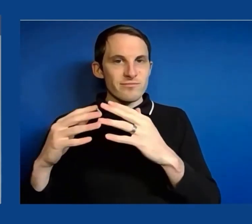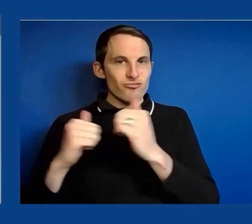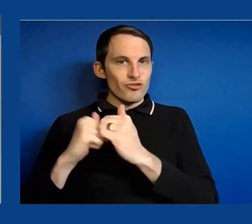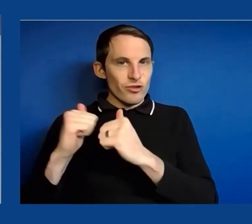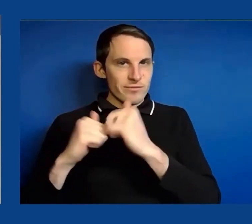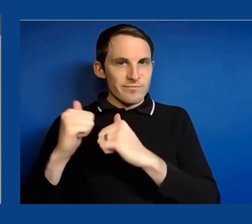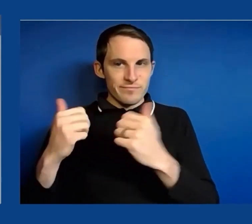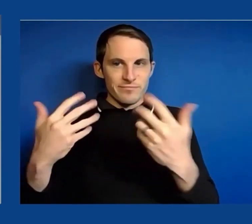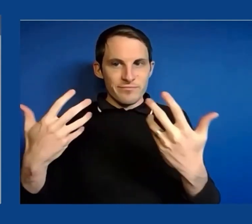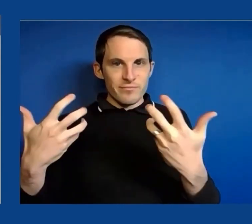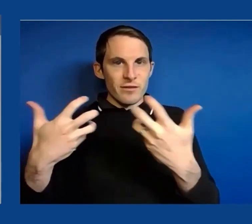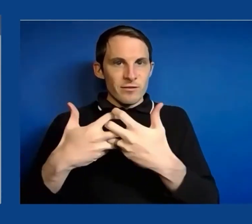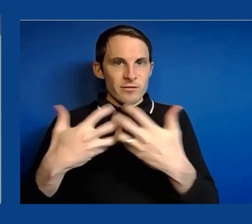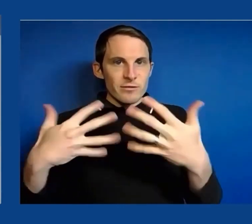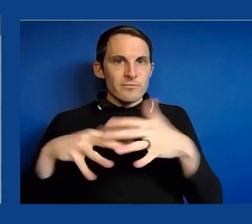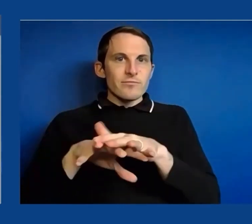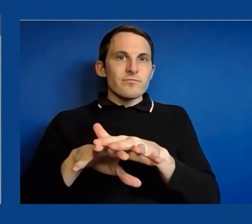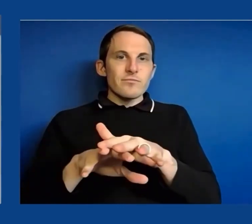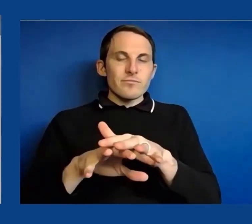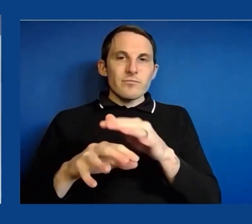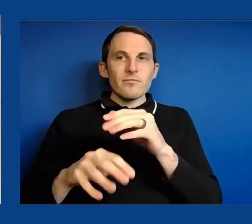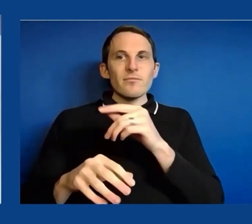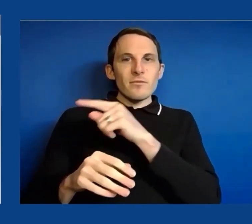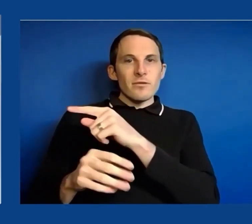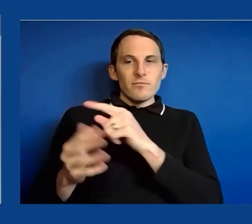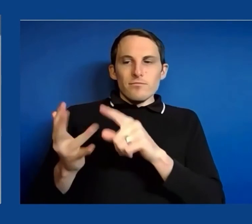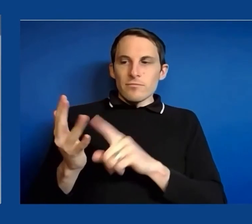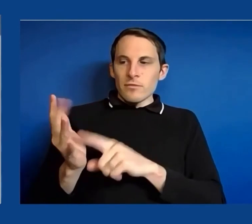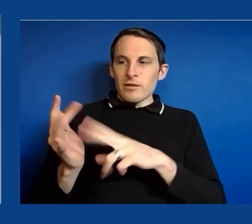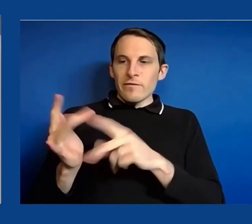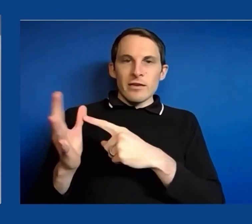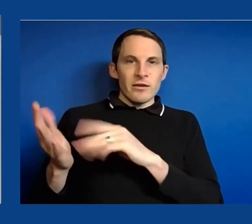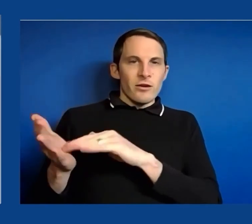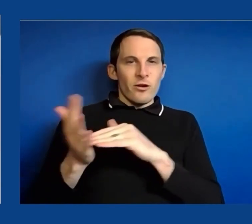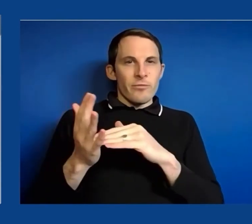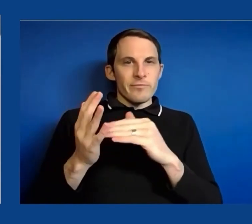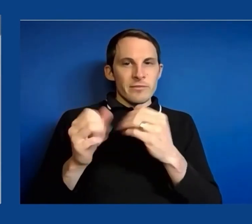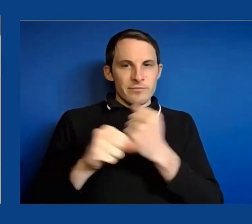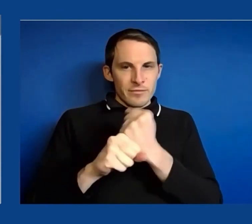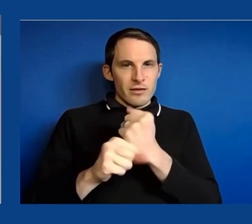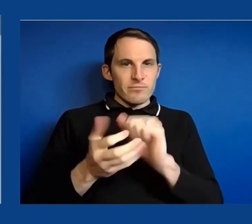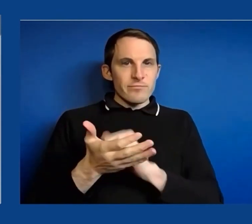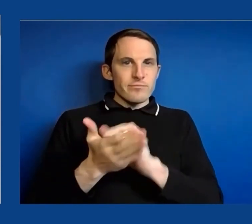her helping me sculpture it into a model,